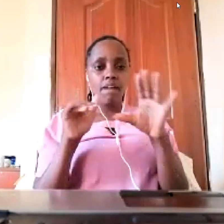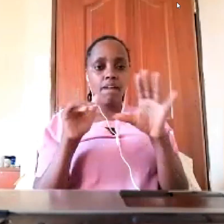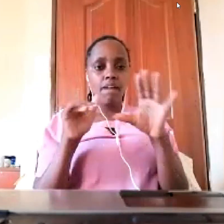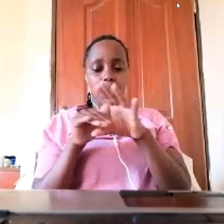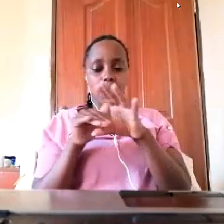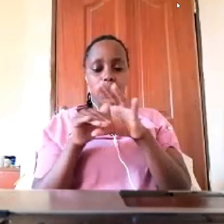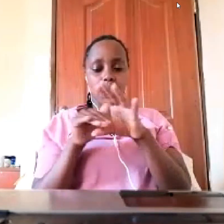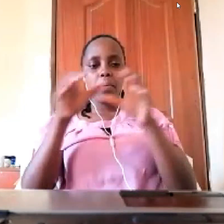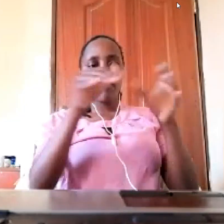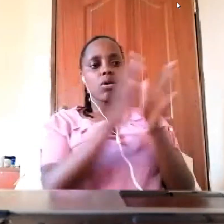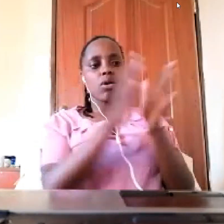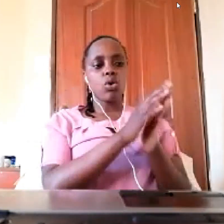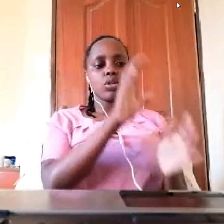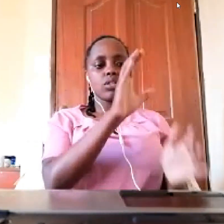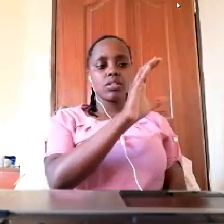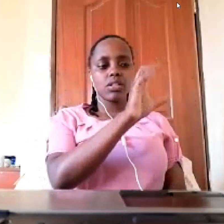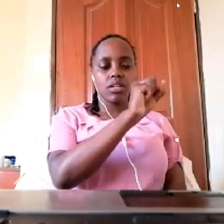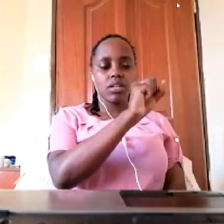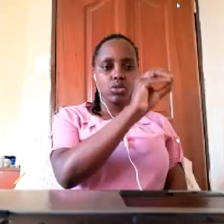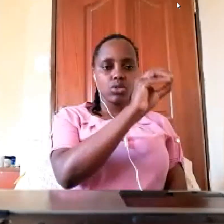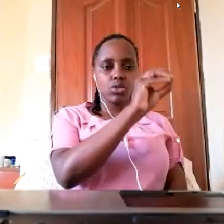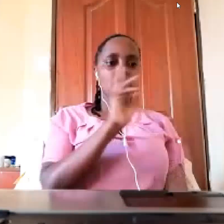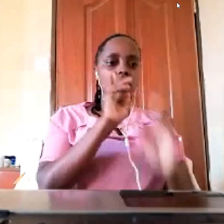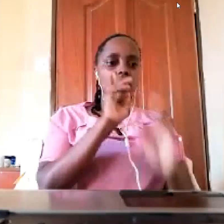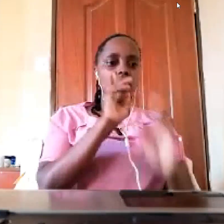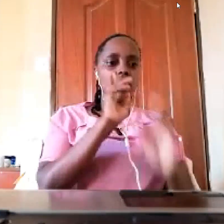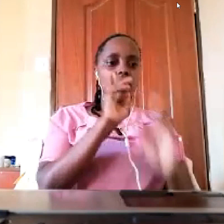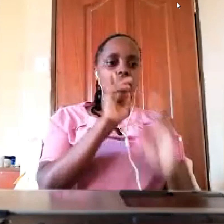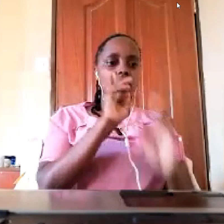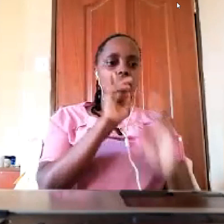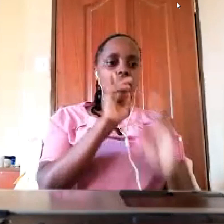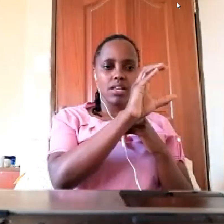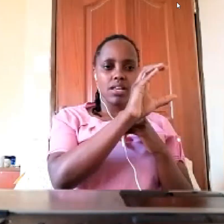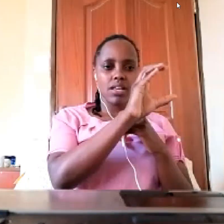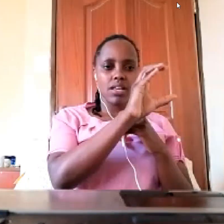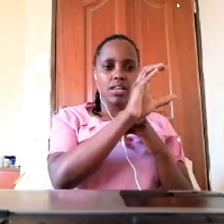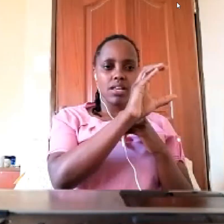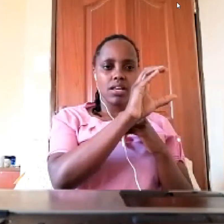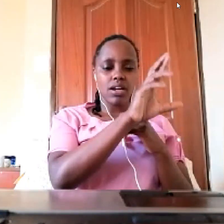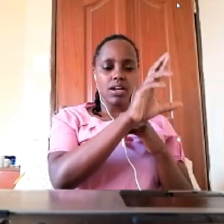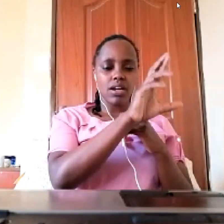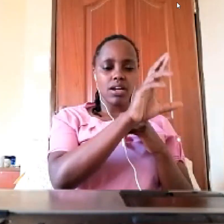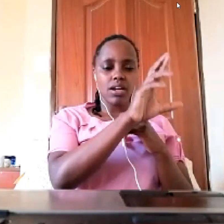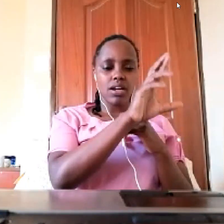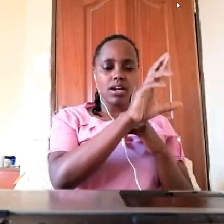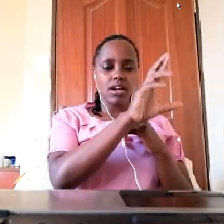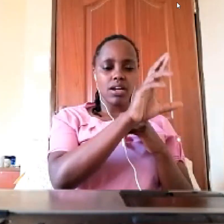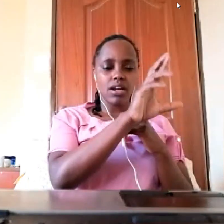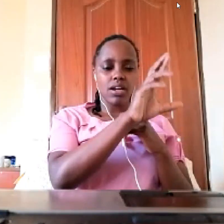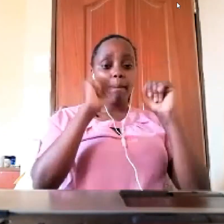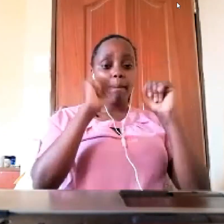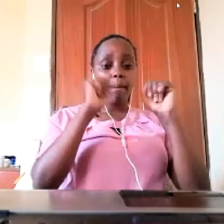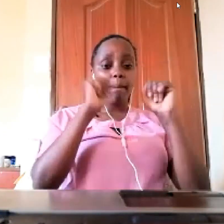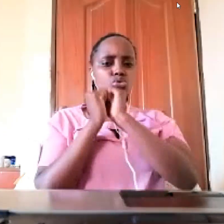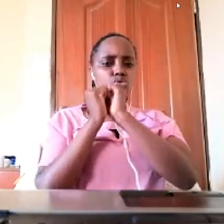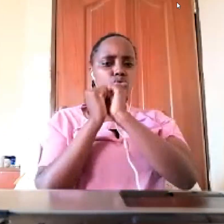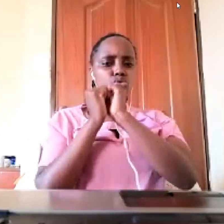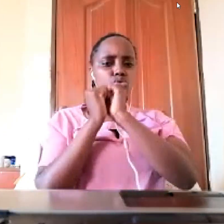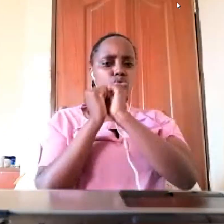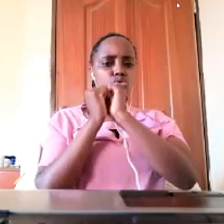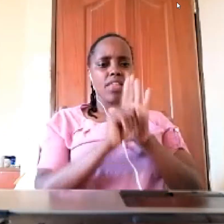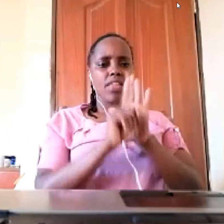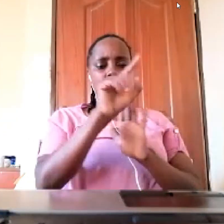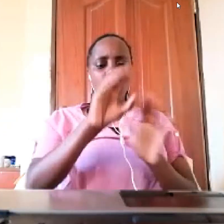civil society organization are reporting to the CRC, can they concurrently